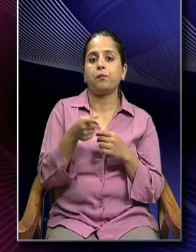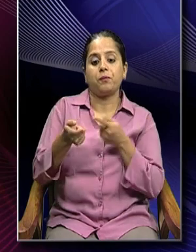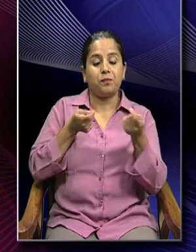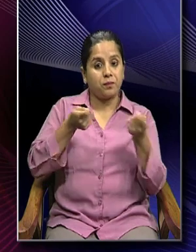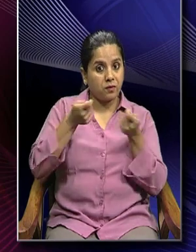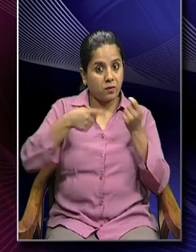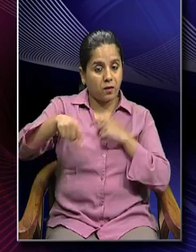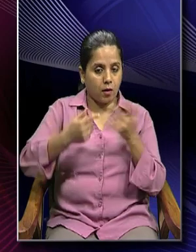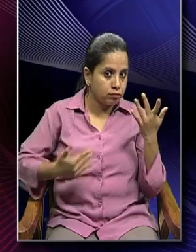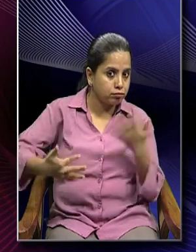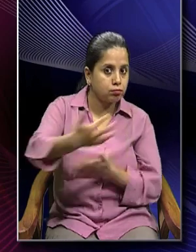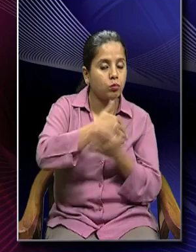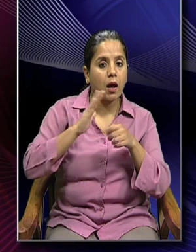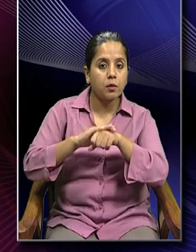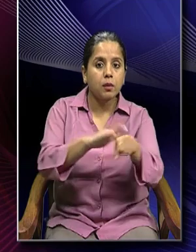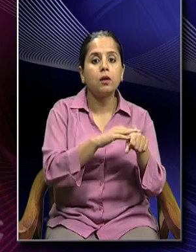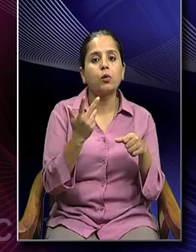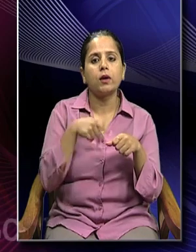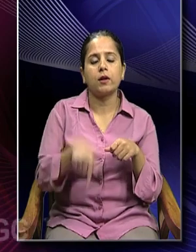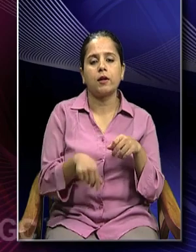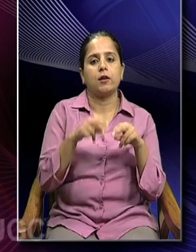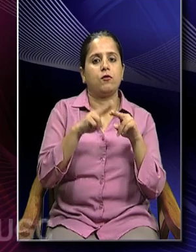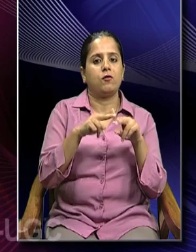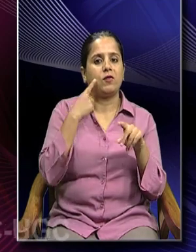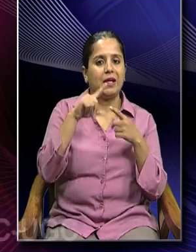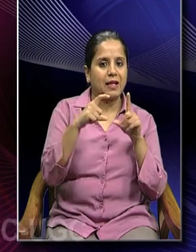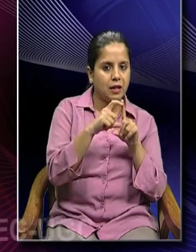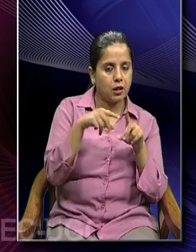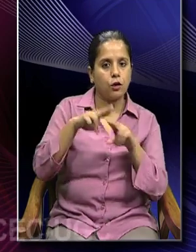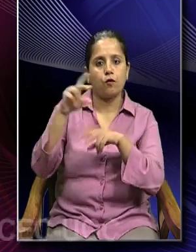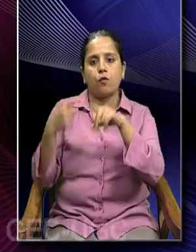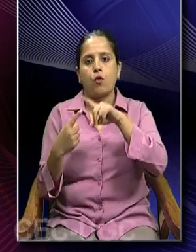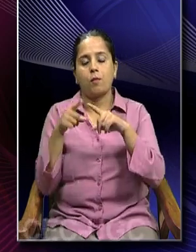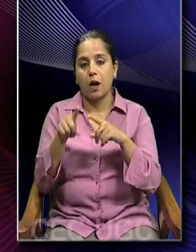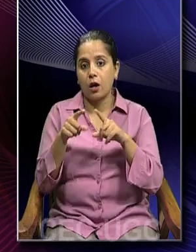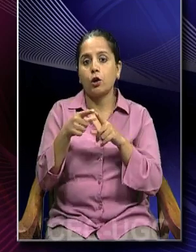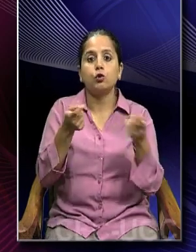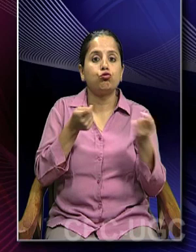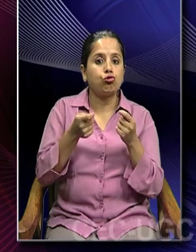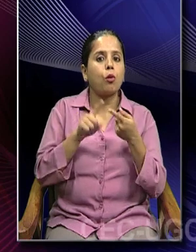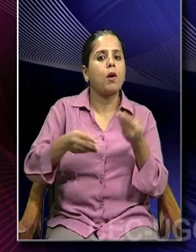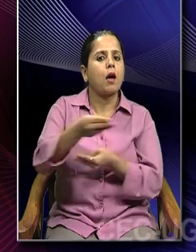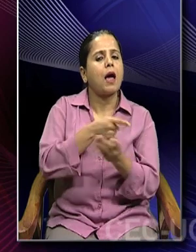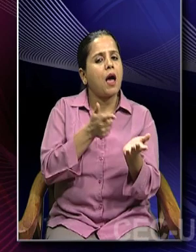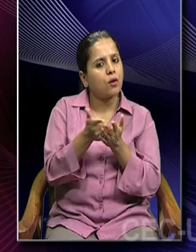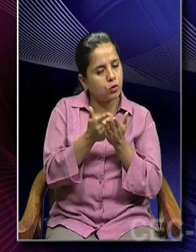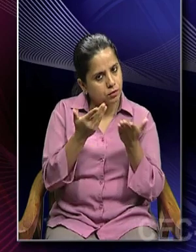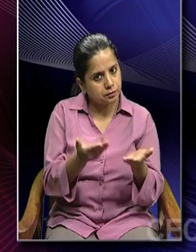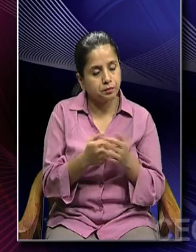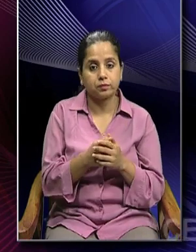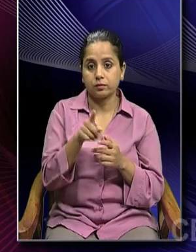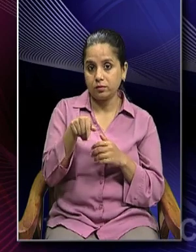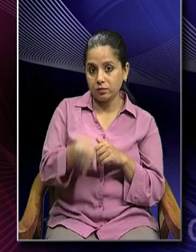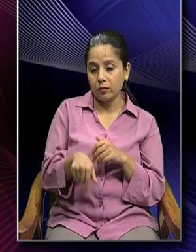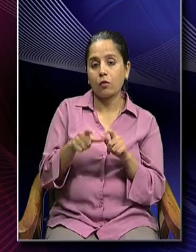of collective experience was field and fort, wherein the dominant economic activity here was agriculture, and here